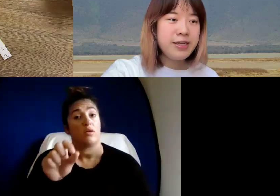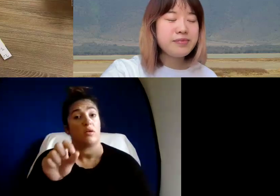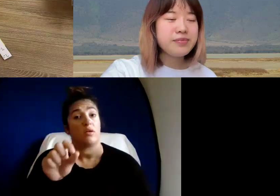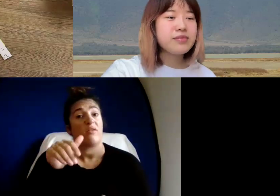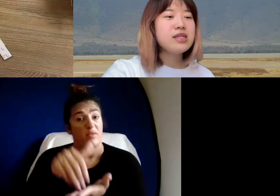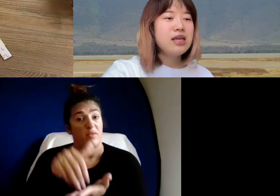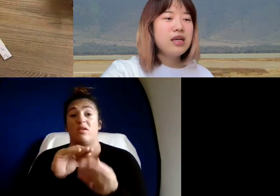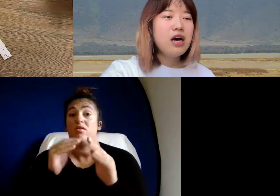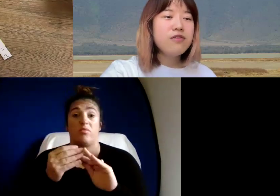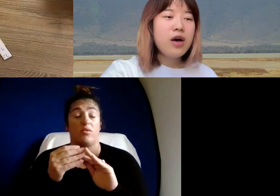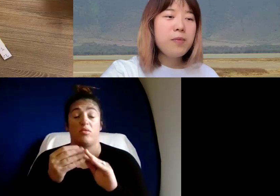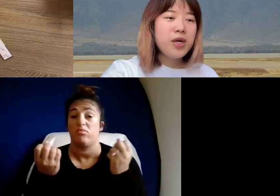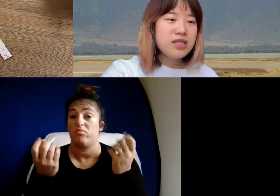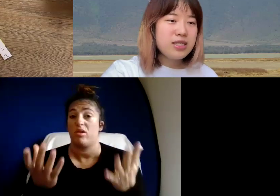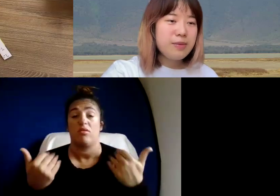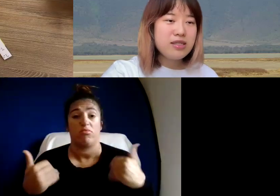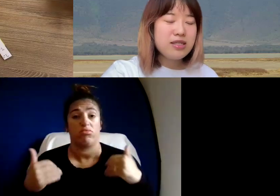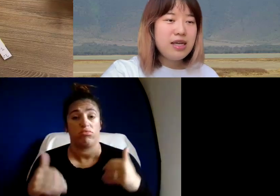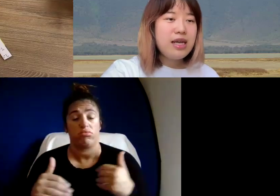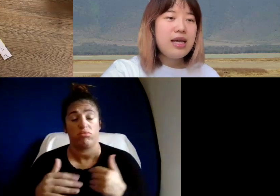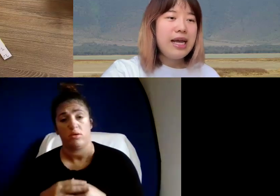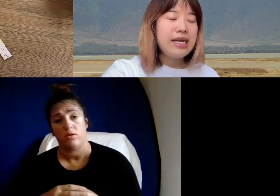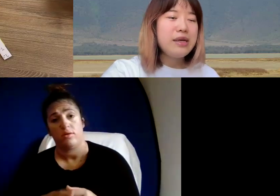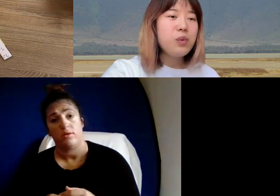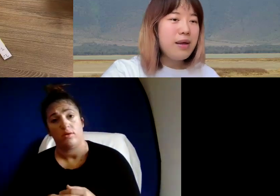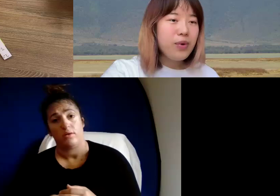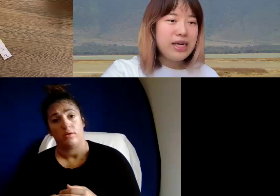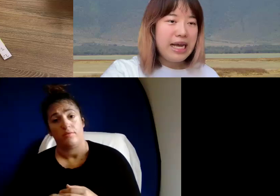number, right? Of all participants,